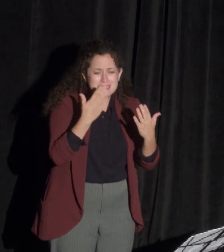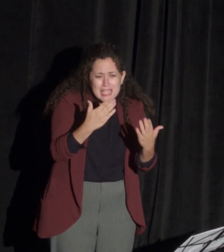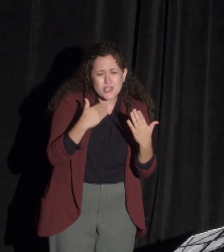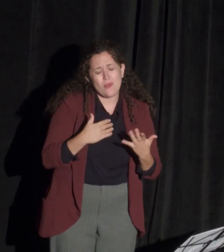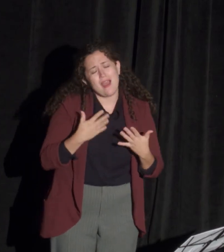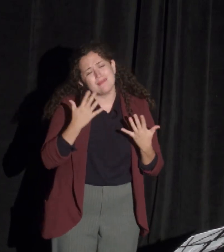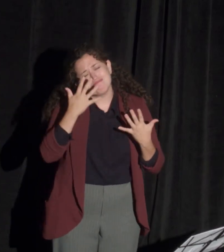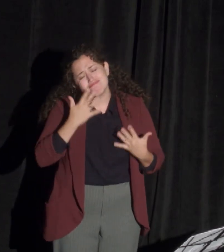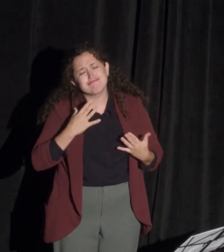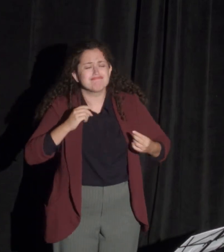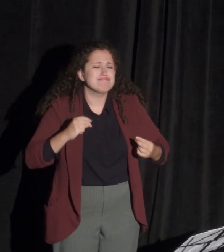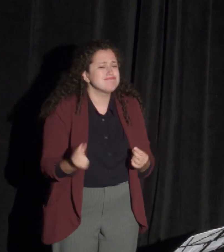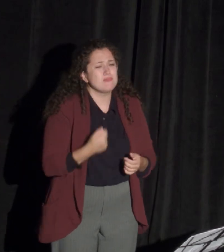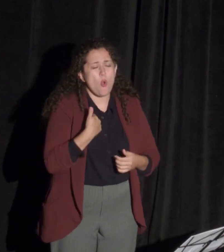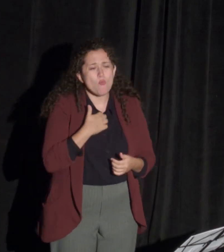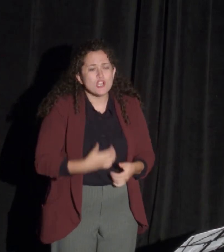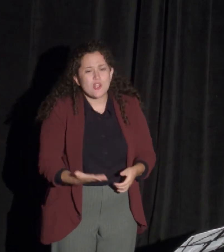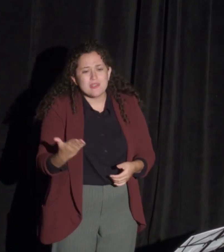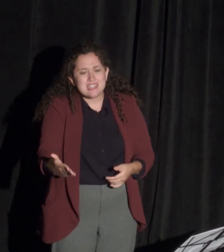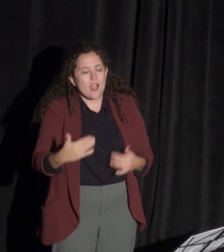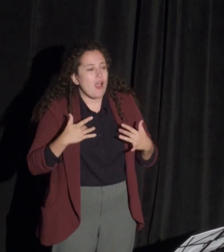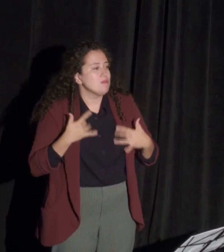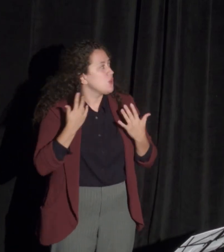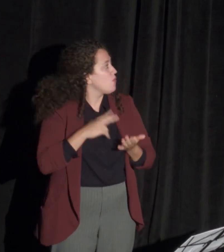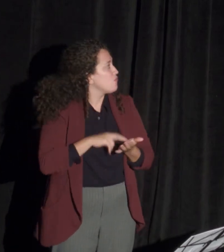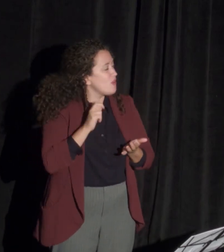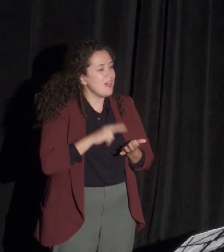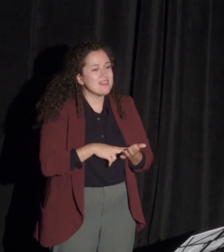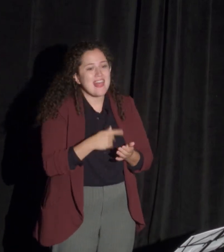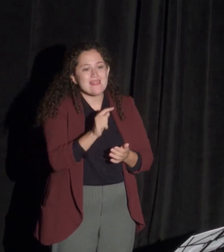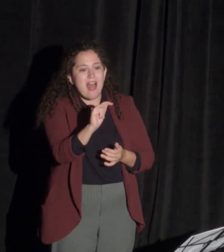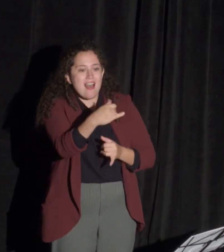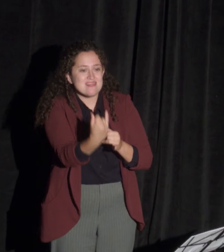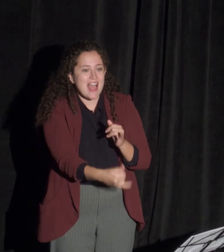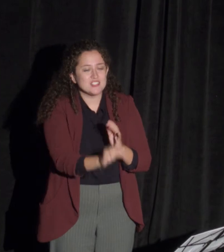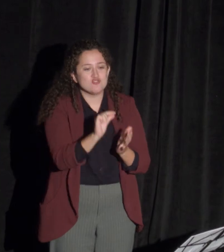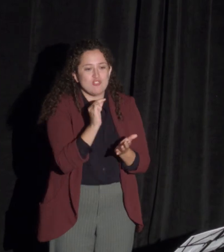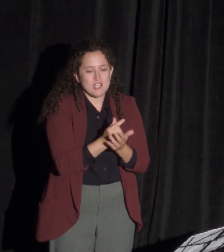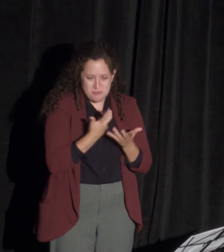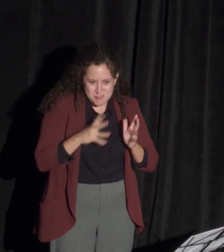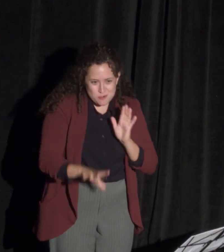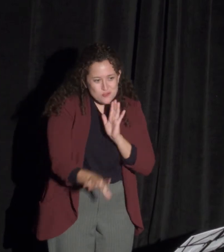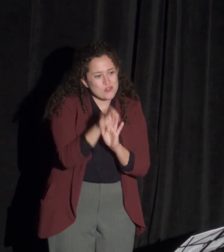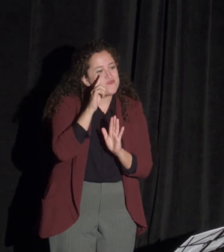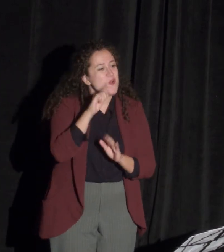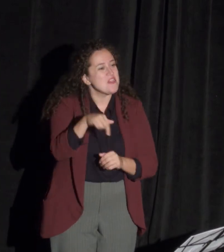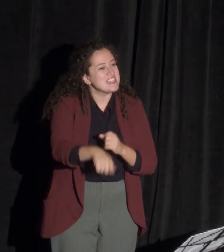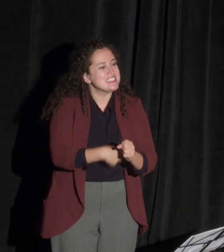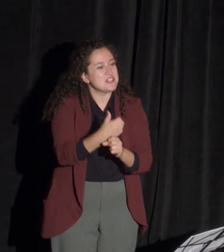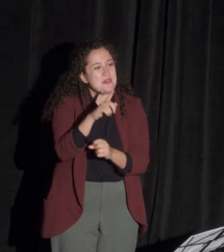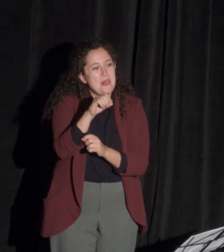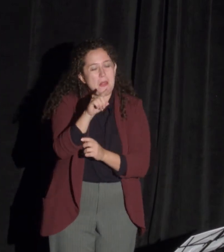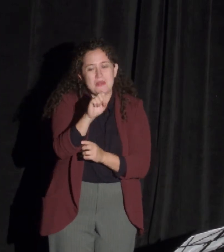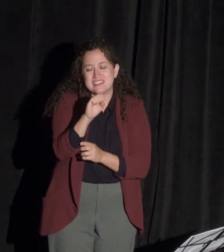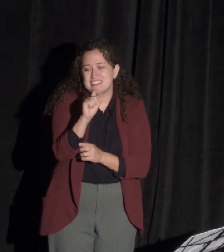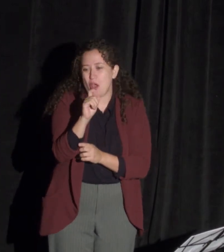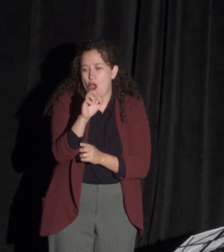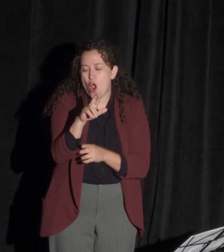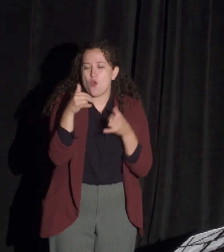and so thrilled that the last graduate has been chosen for this year's Lodestar Award. It was a joy to be nominated along so many